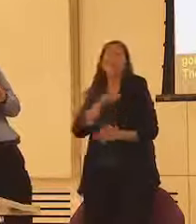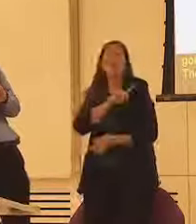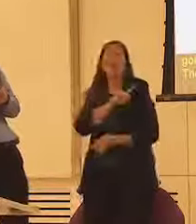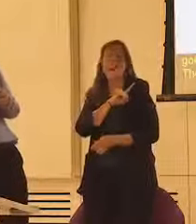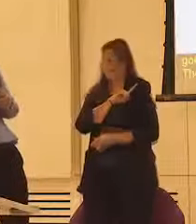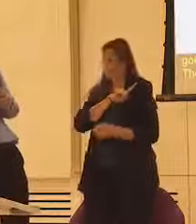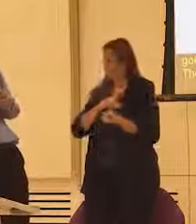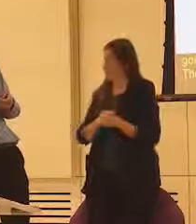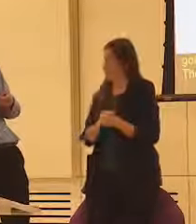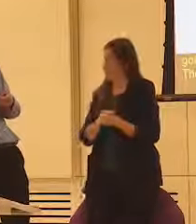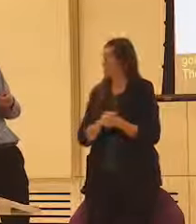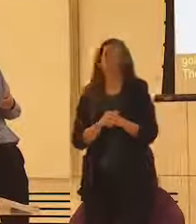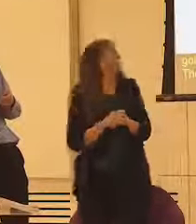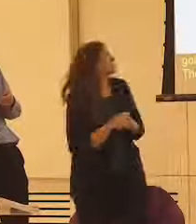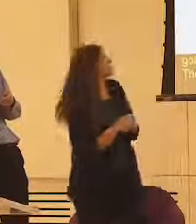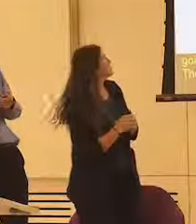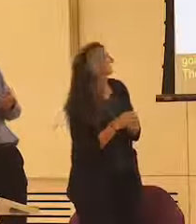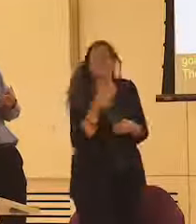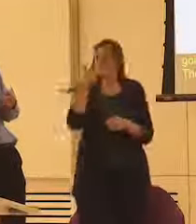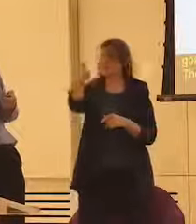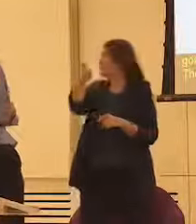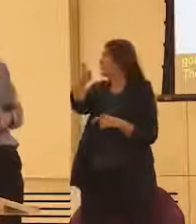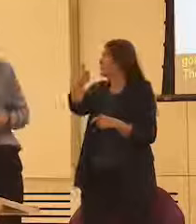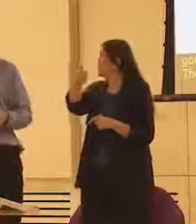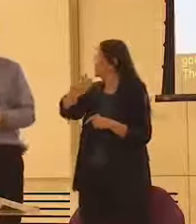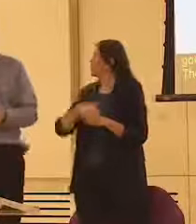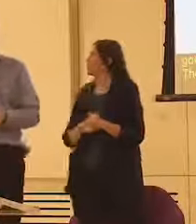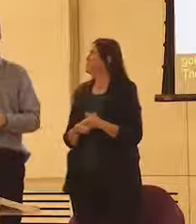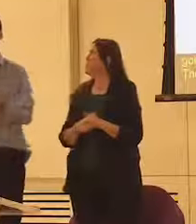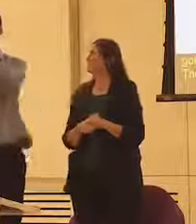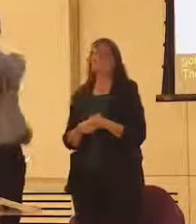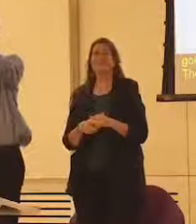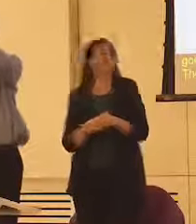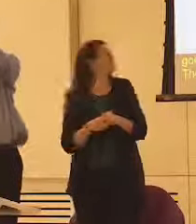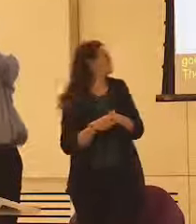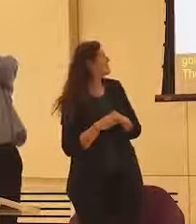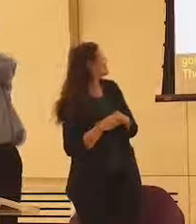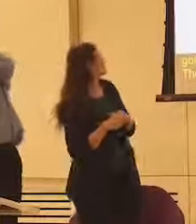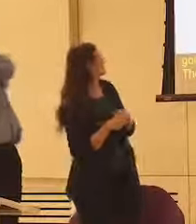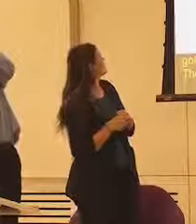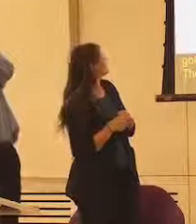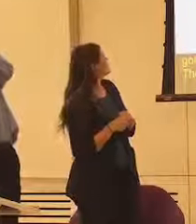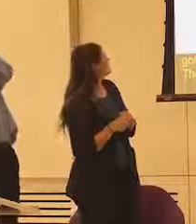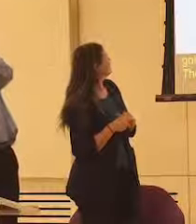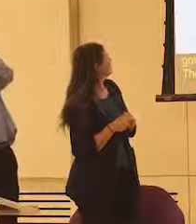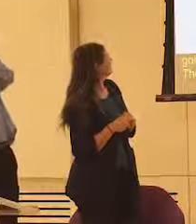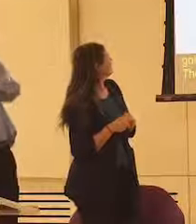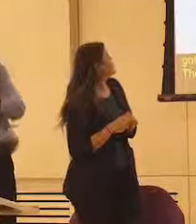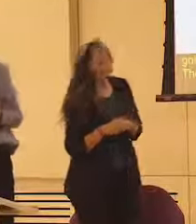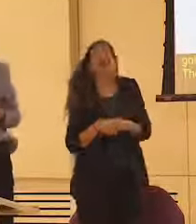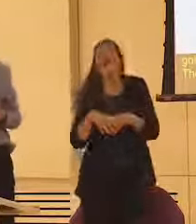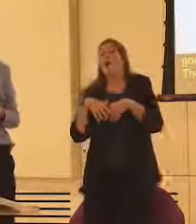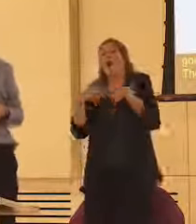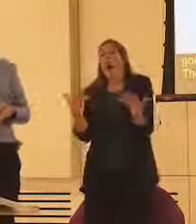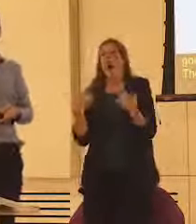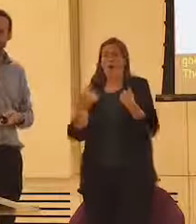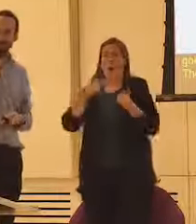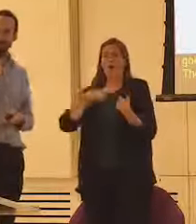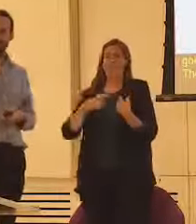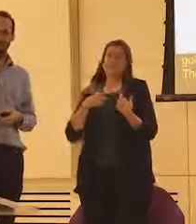is this working? No. I'll do it from here. Okay. Beep. There we go. Or being a DODA, which is another thing I